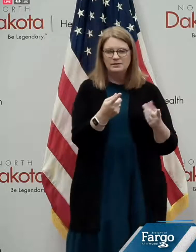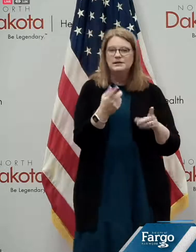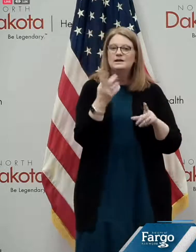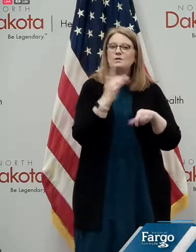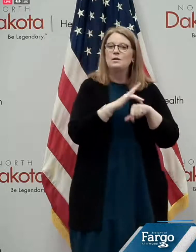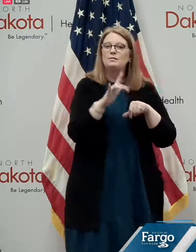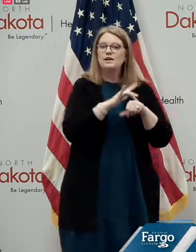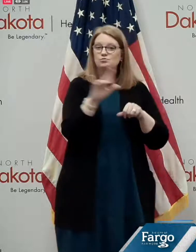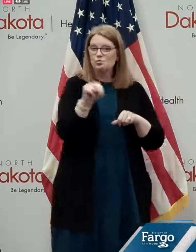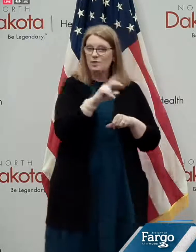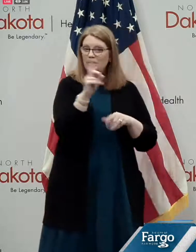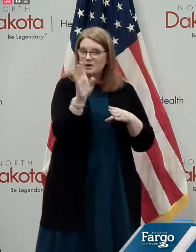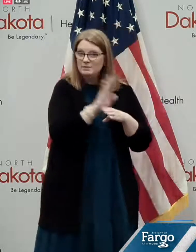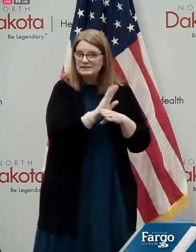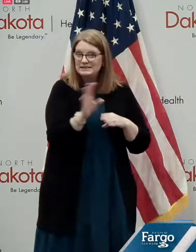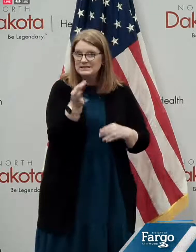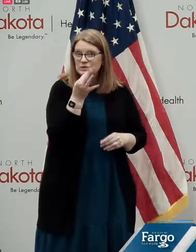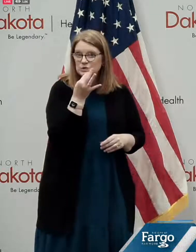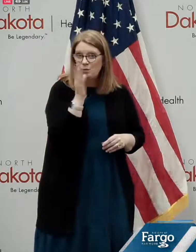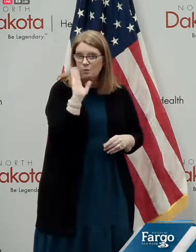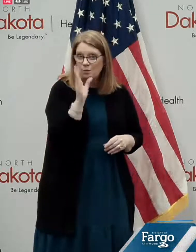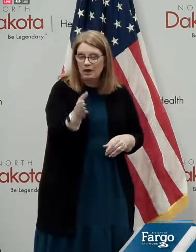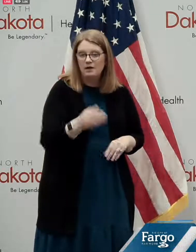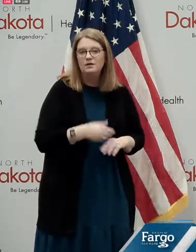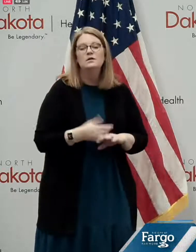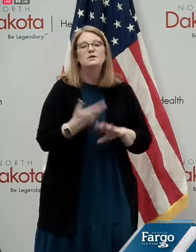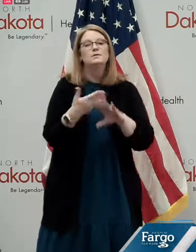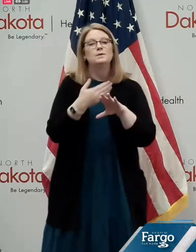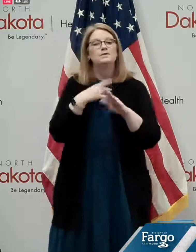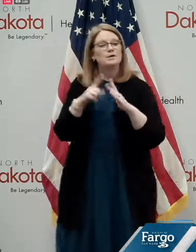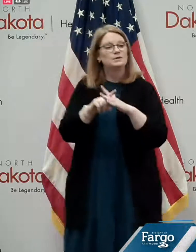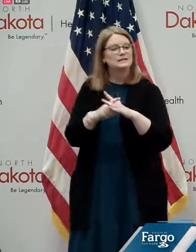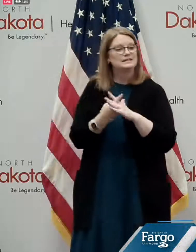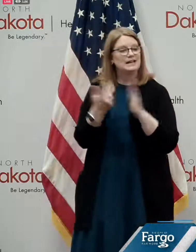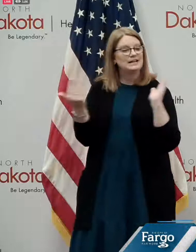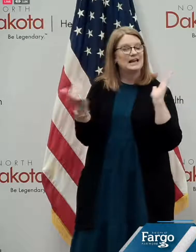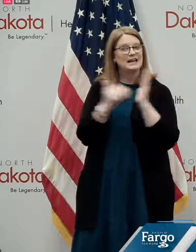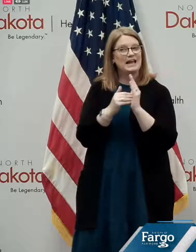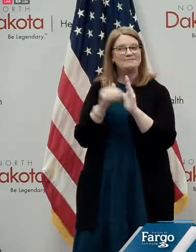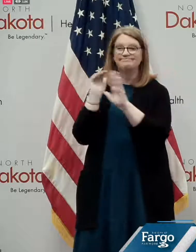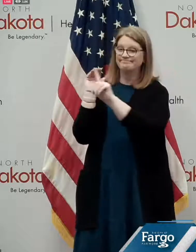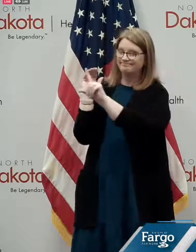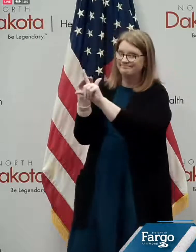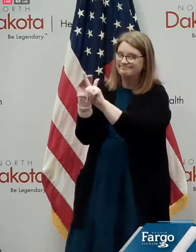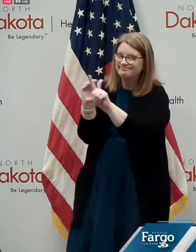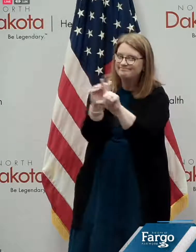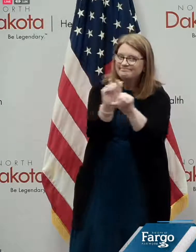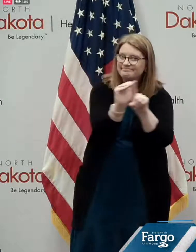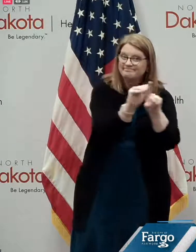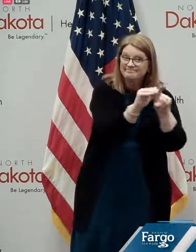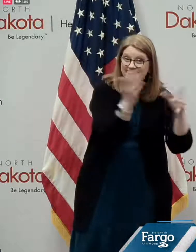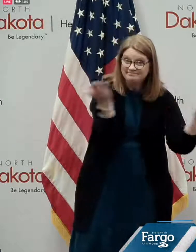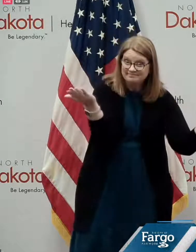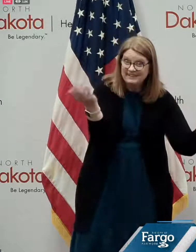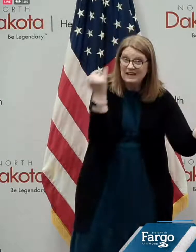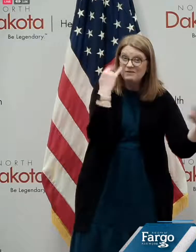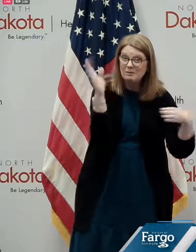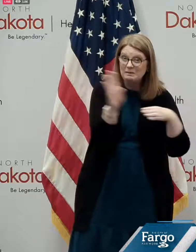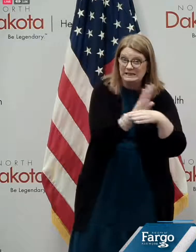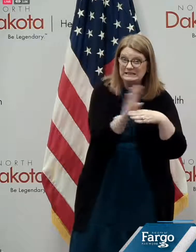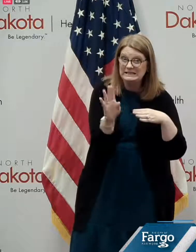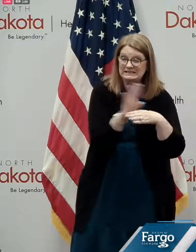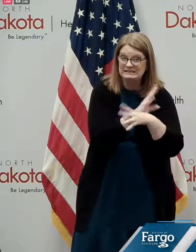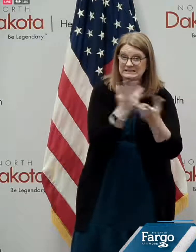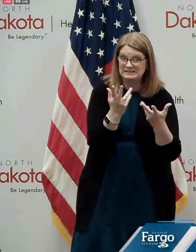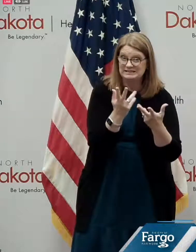North Dakota businesses soon. Before we get into that, once again, I'd like to remind North Dakota businesses that if your business was financially affected